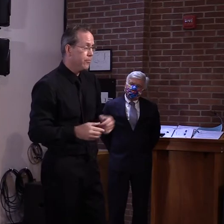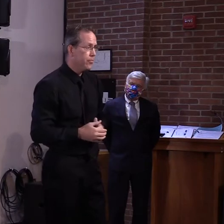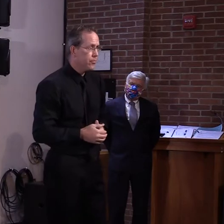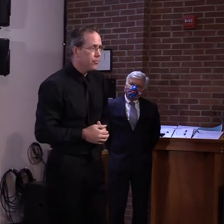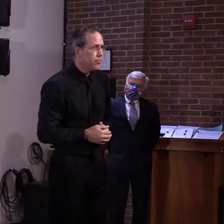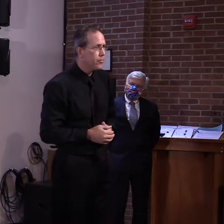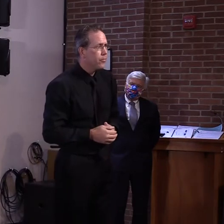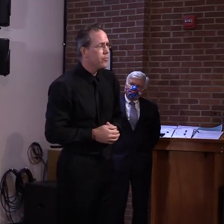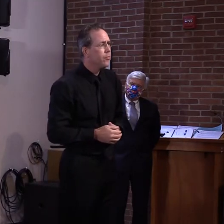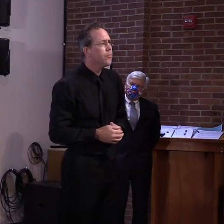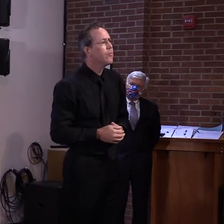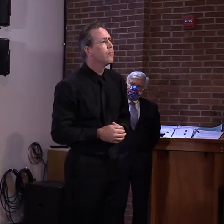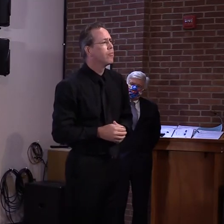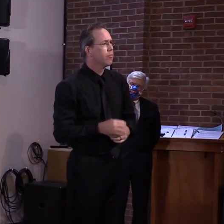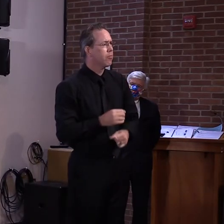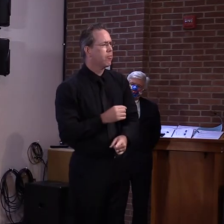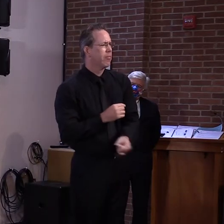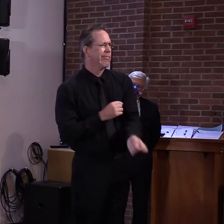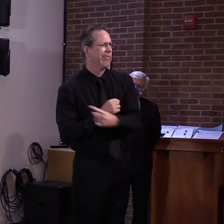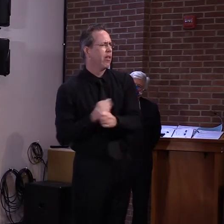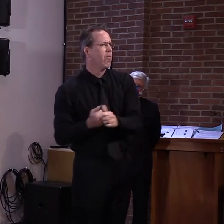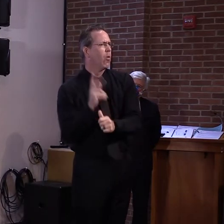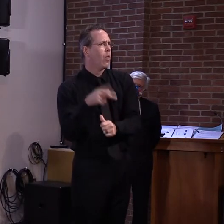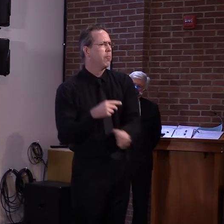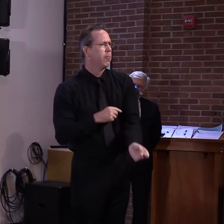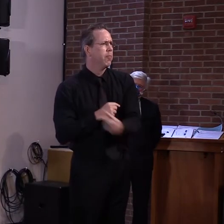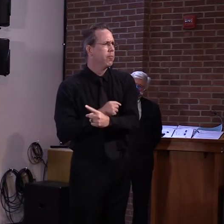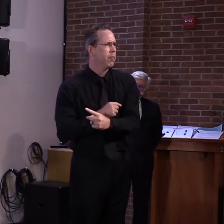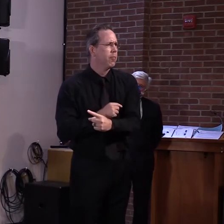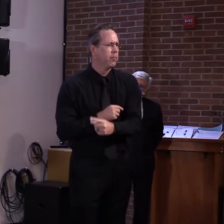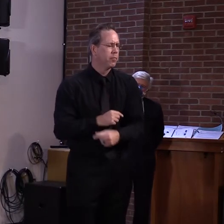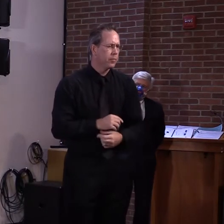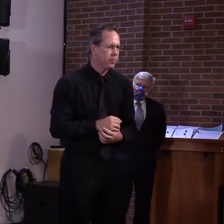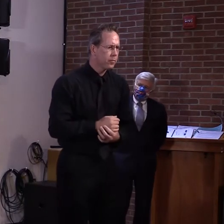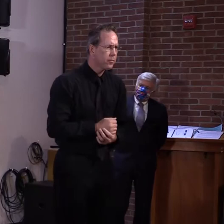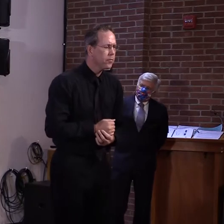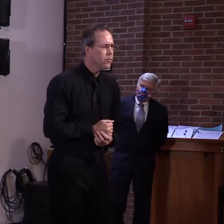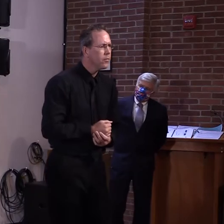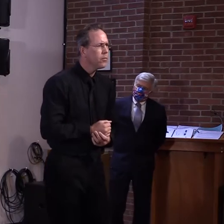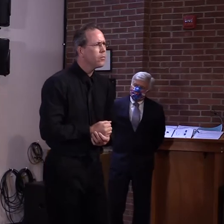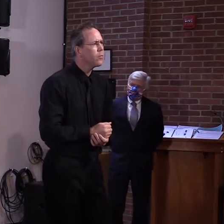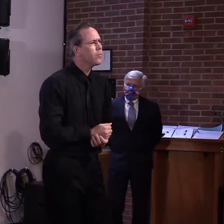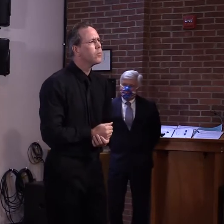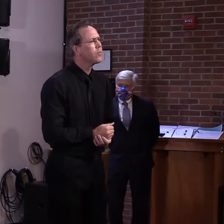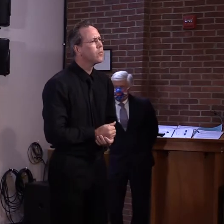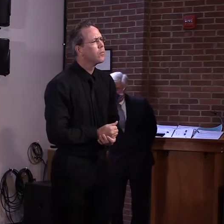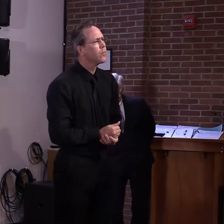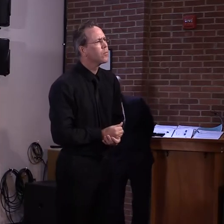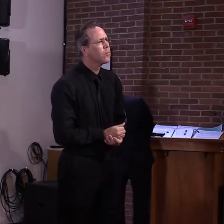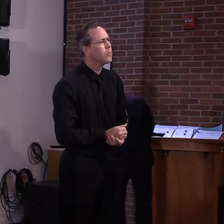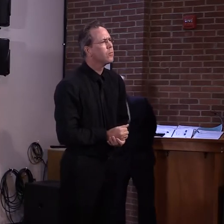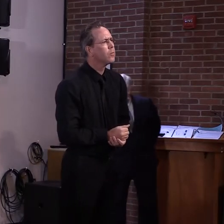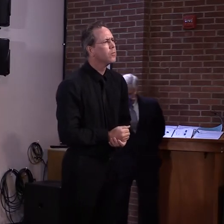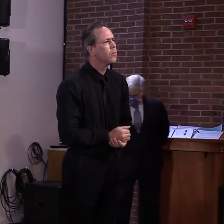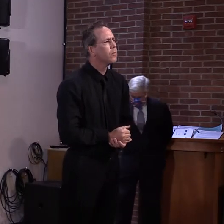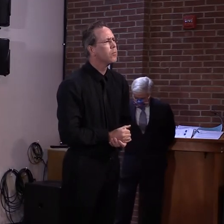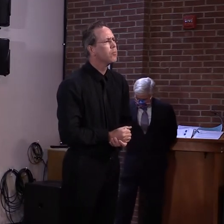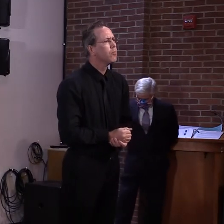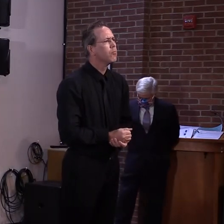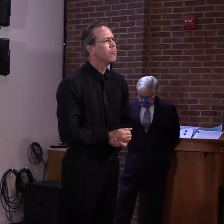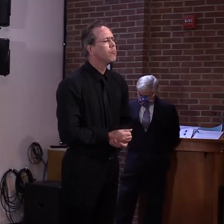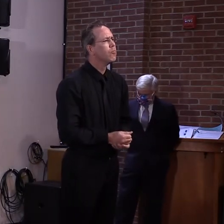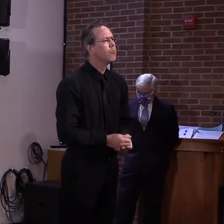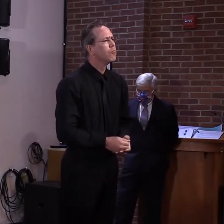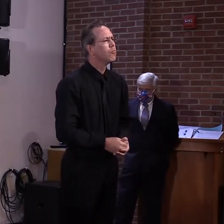And then I'm going to squeeze one more in here. I apologize. Governor, as it relates to the NEA report card that they gave you,